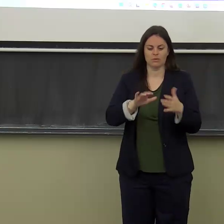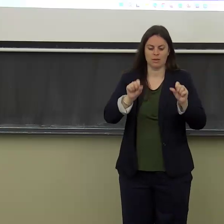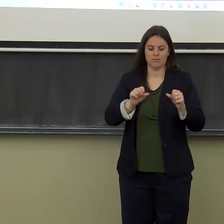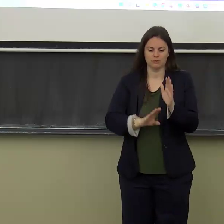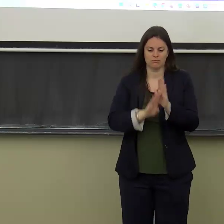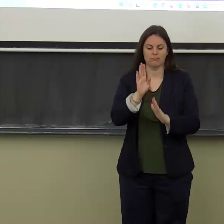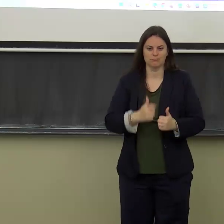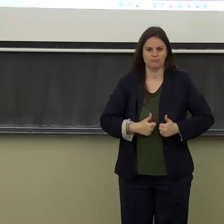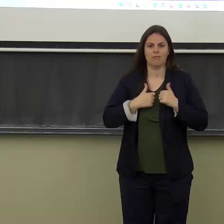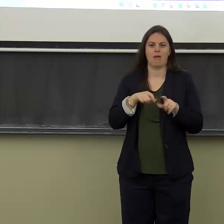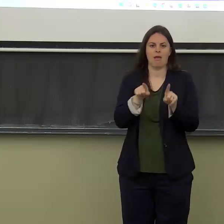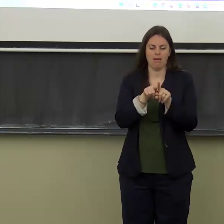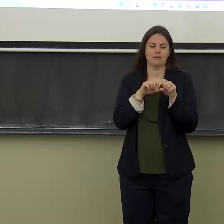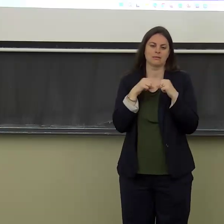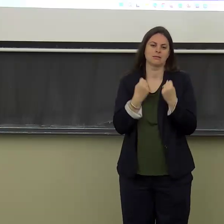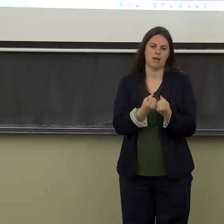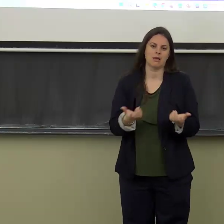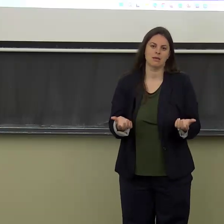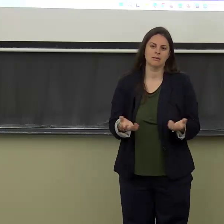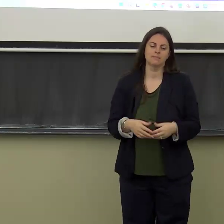society. So